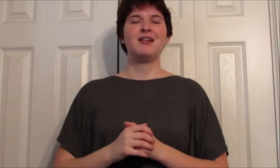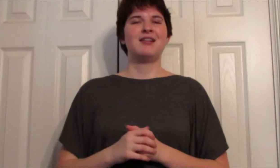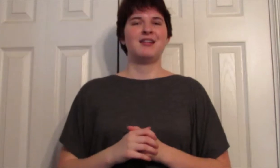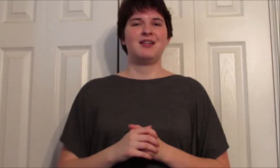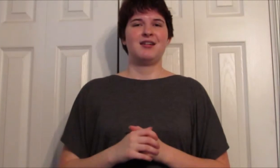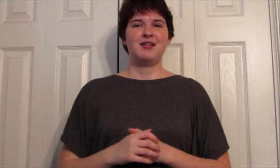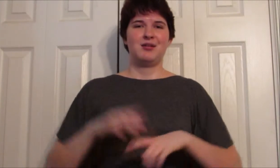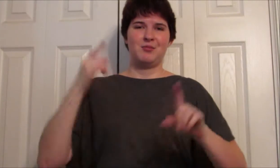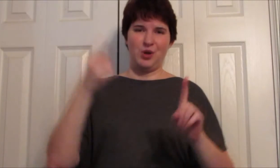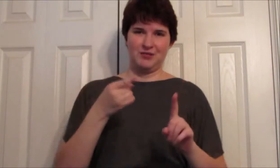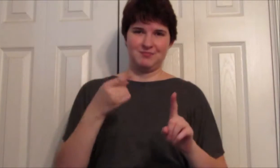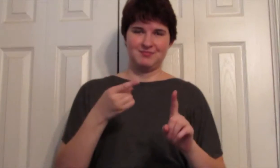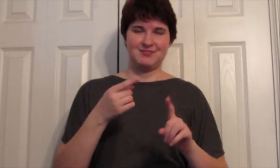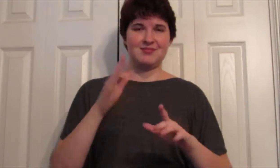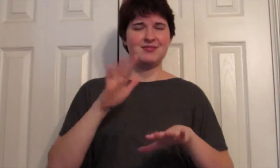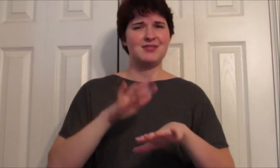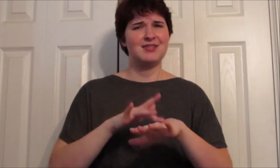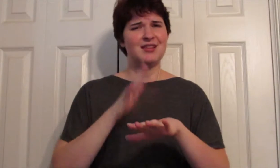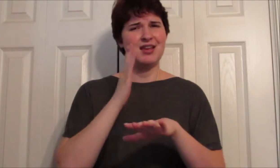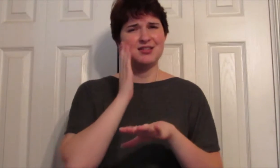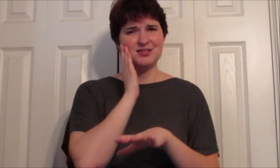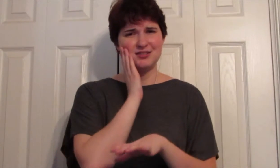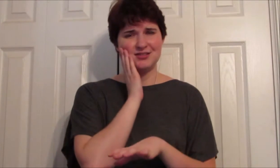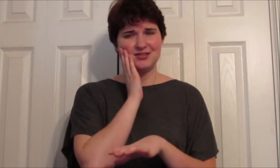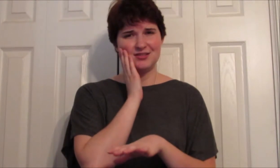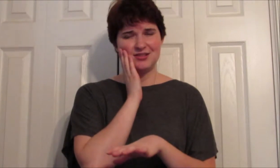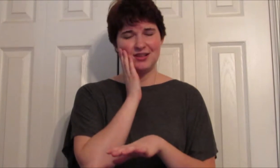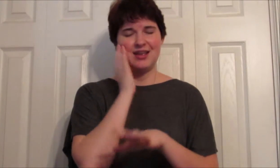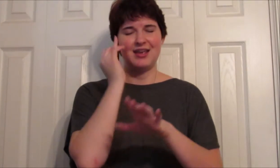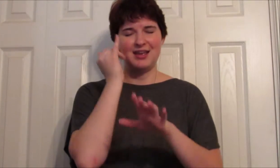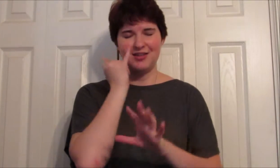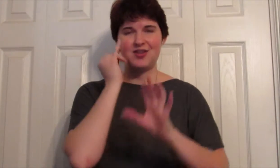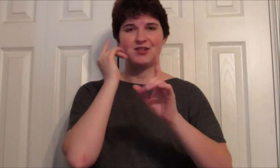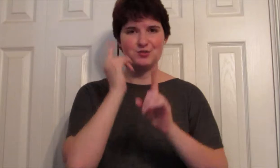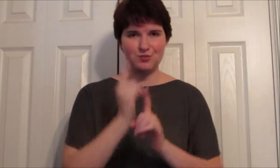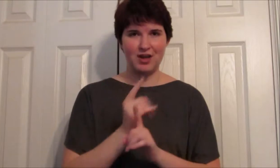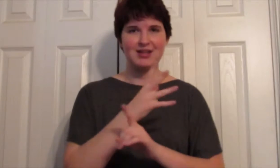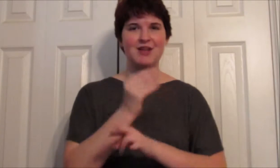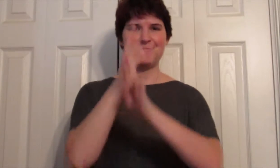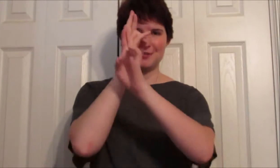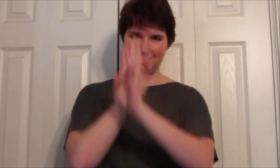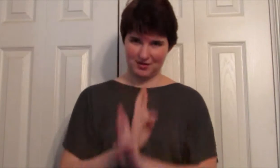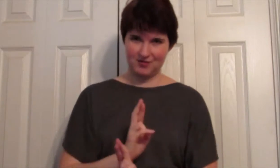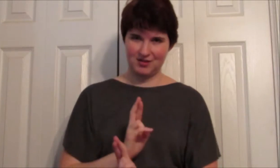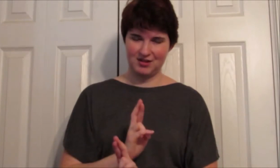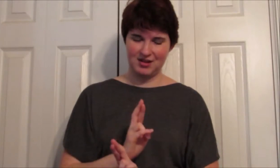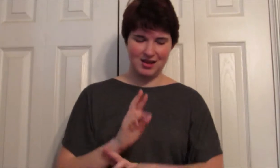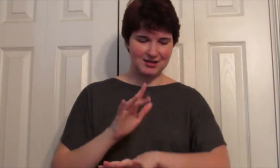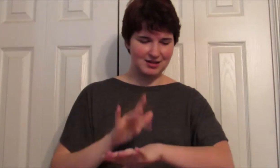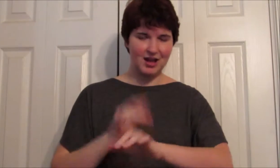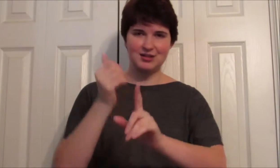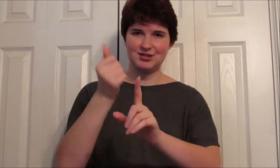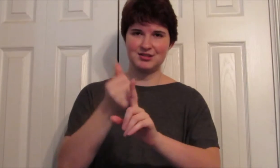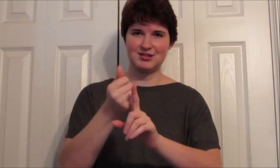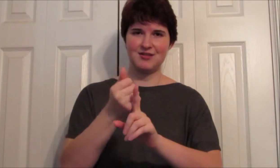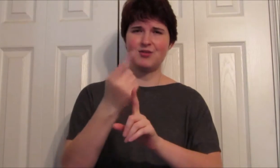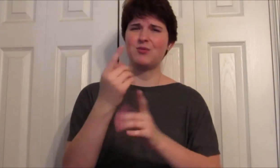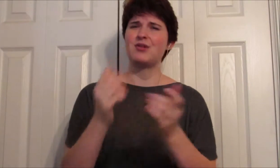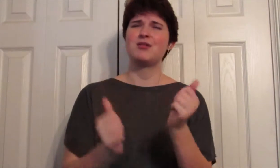The point is that touch, when appropriate and respectful, touch is one of the most powerful forms